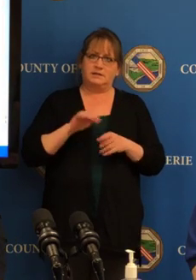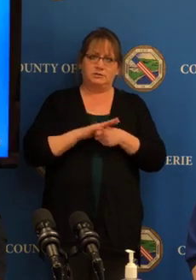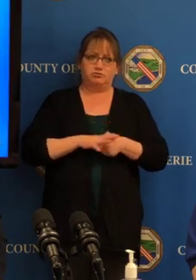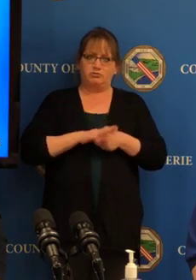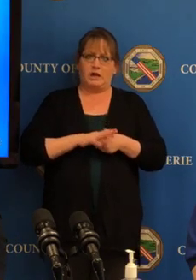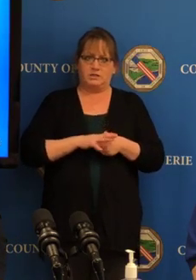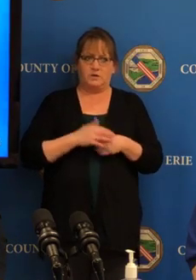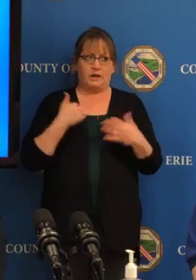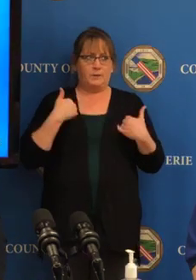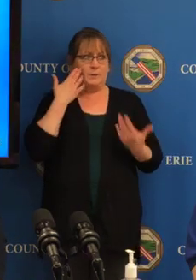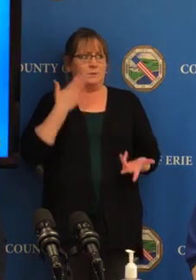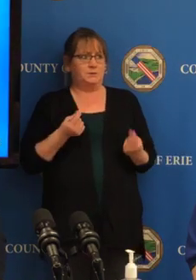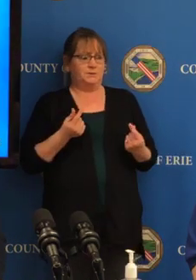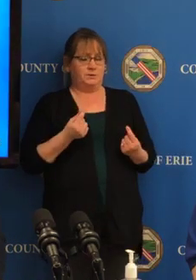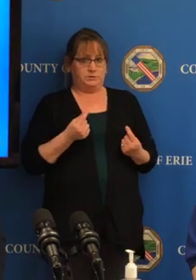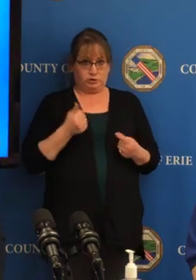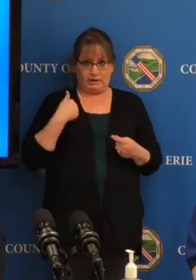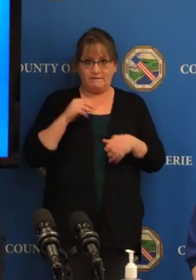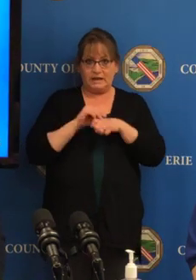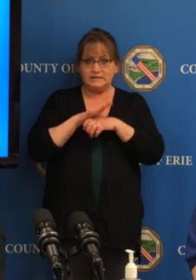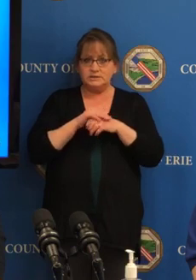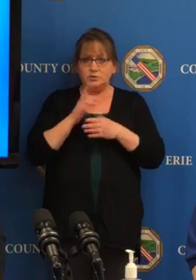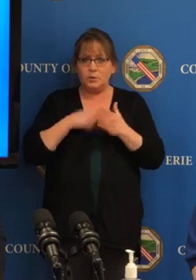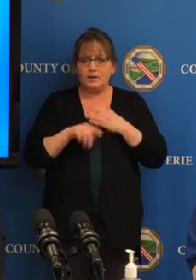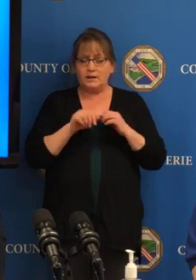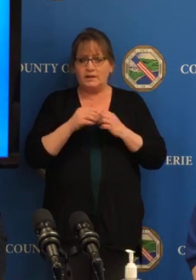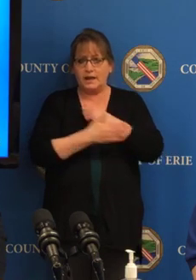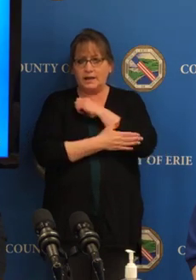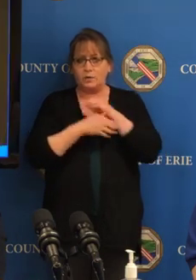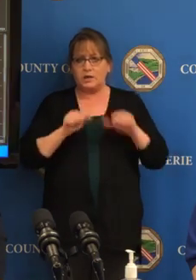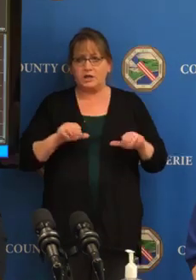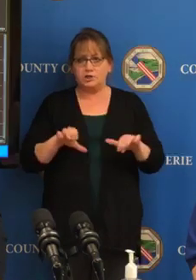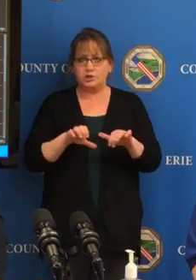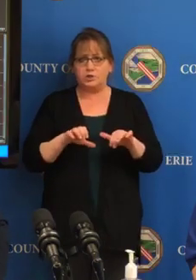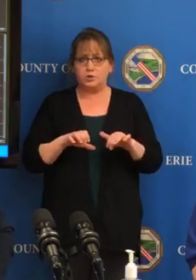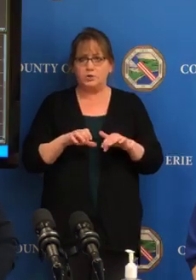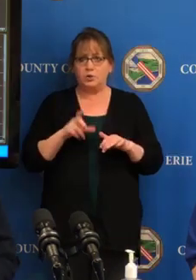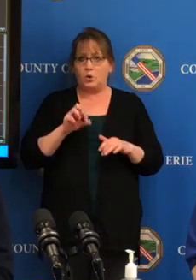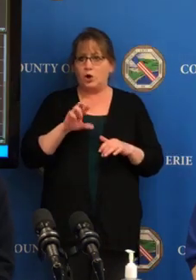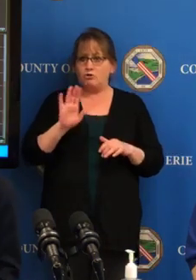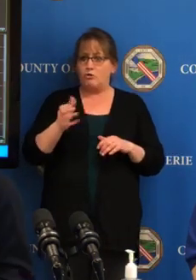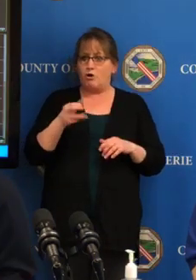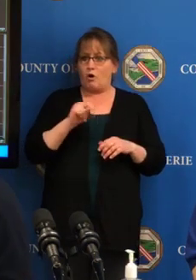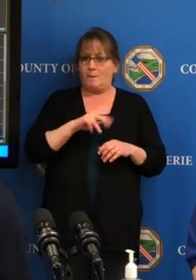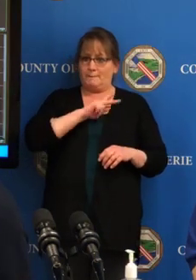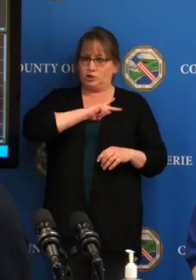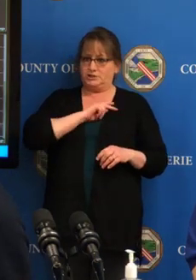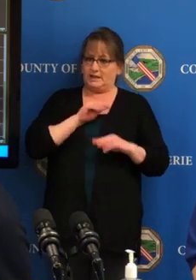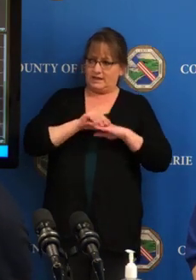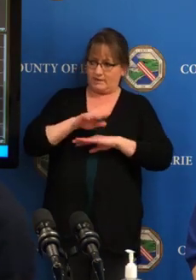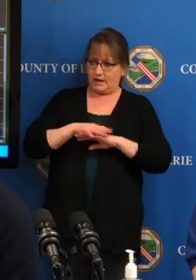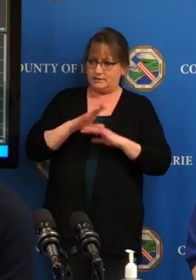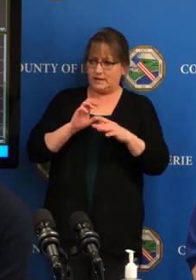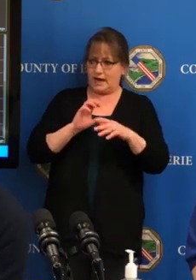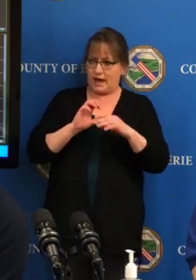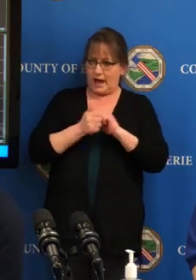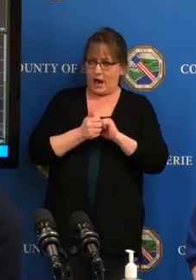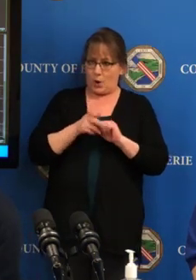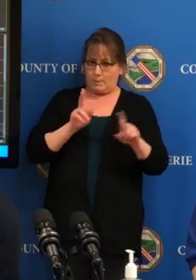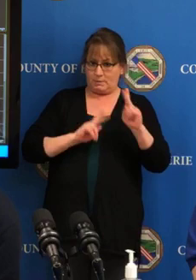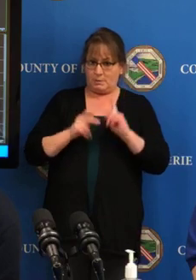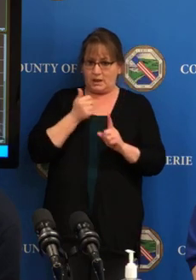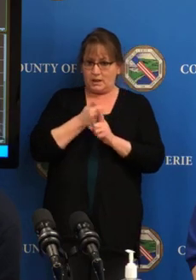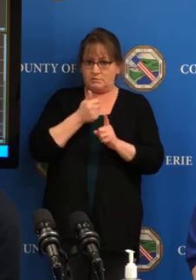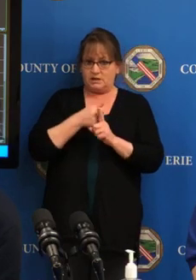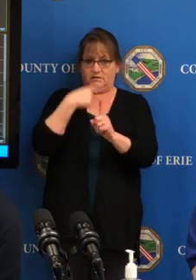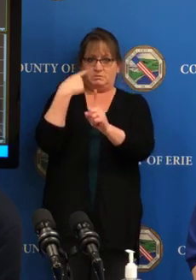uncertain times, but do you have any advice, either what the county could possibly do, or just your own personal advice on how people who are